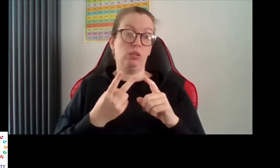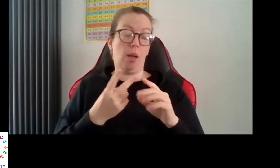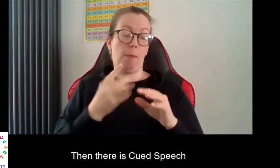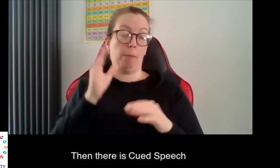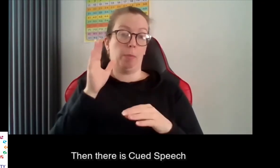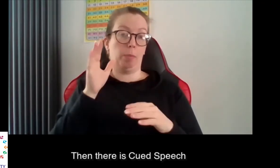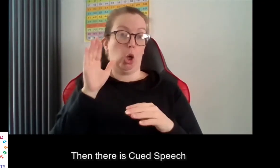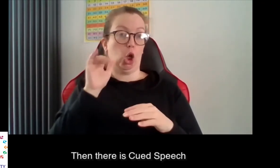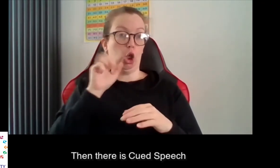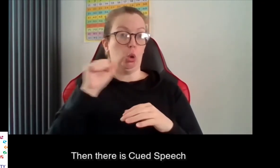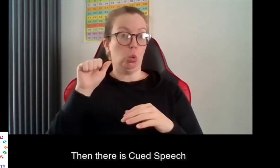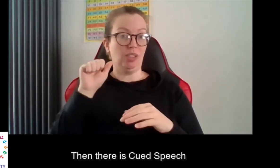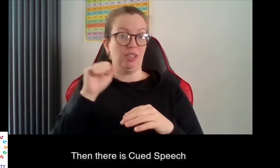Then there is QToD speech.